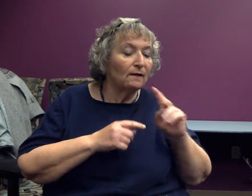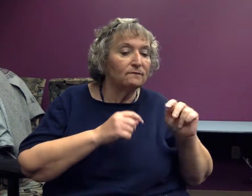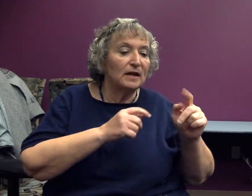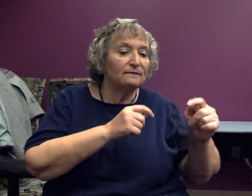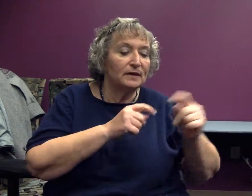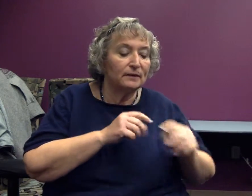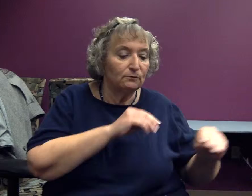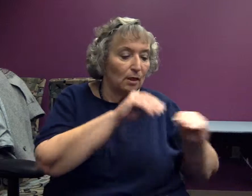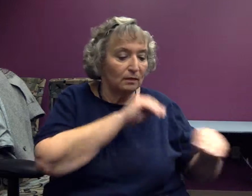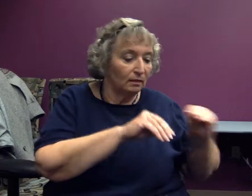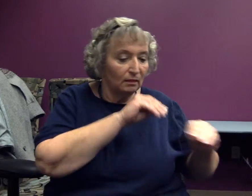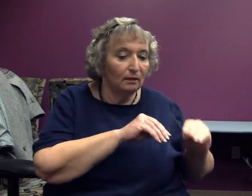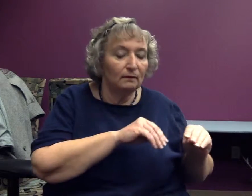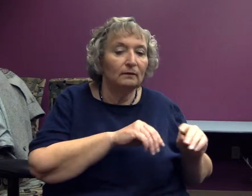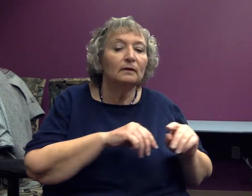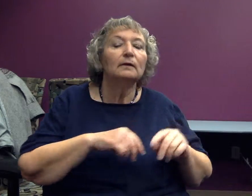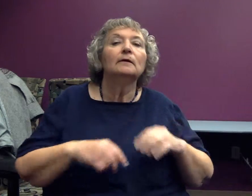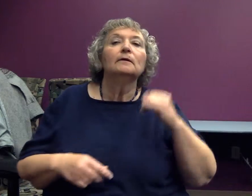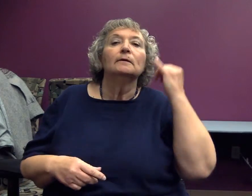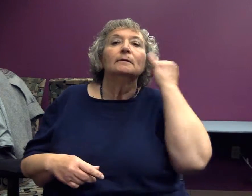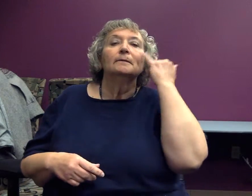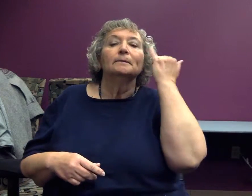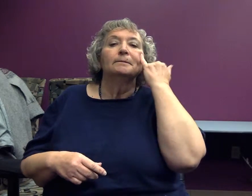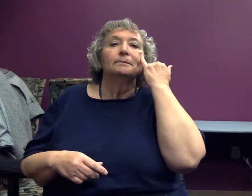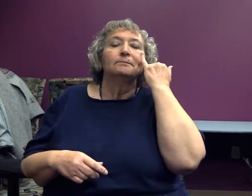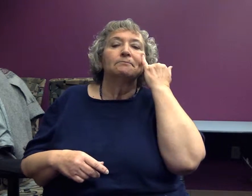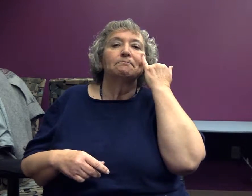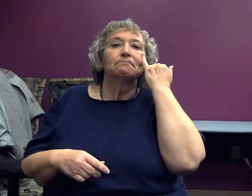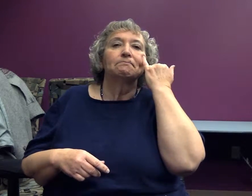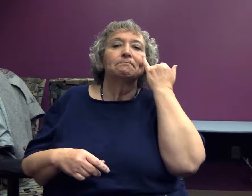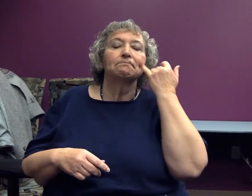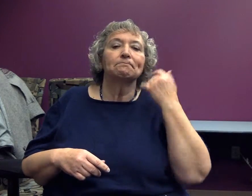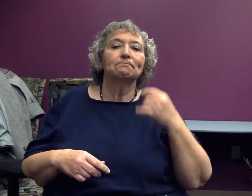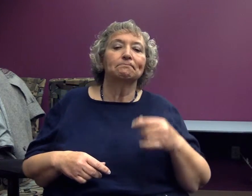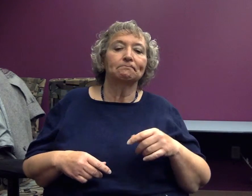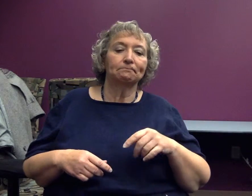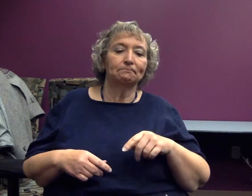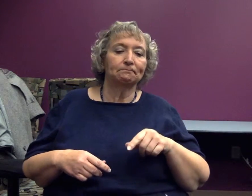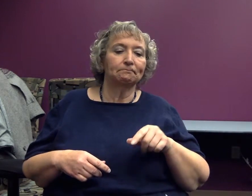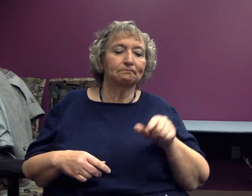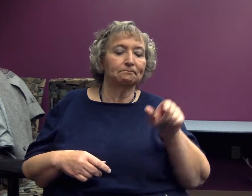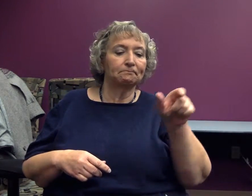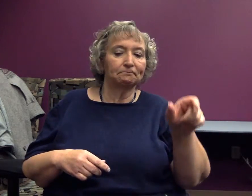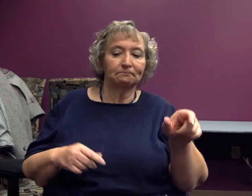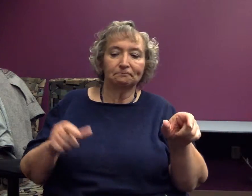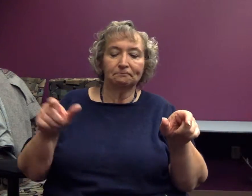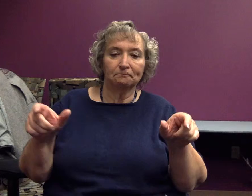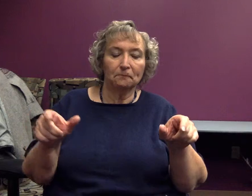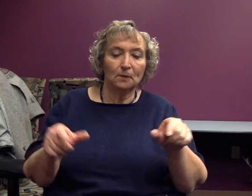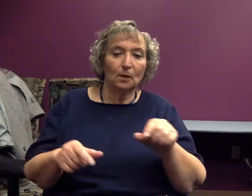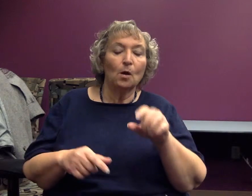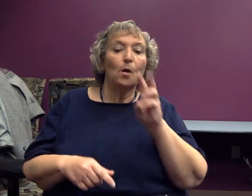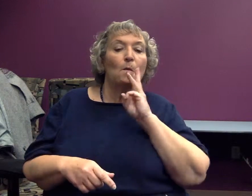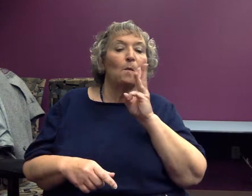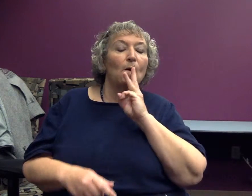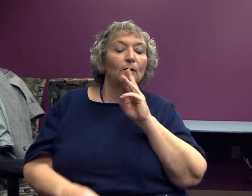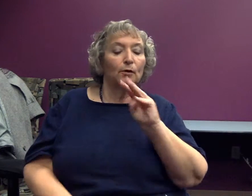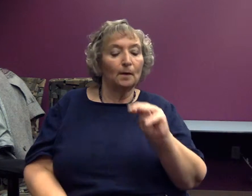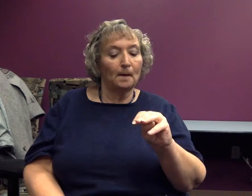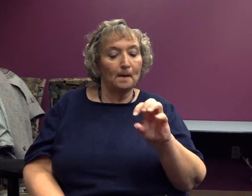If you take two sets of water molecules, one moving very slow, one moving very quickly, the